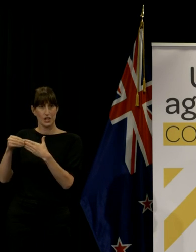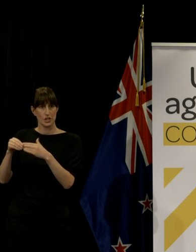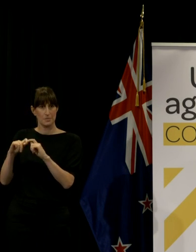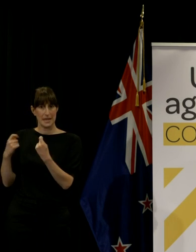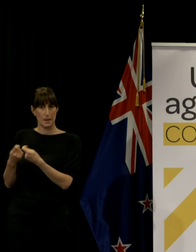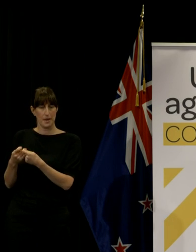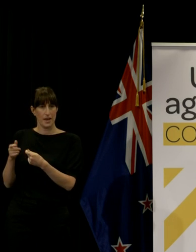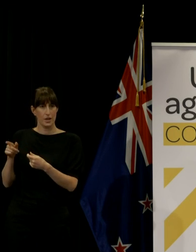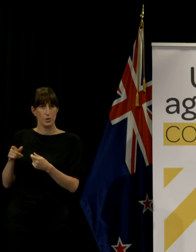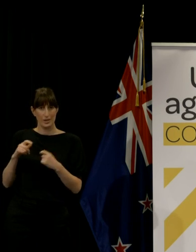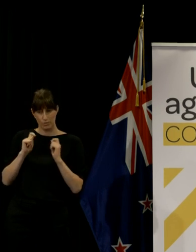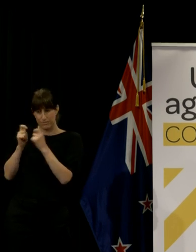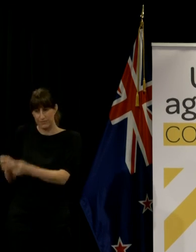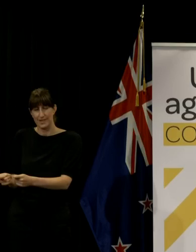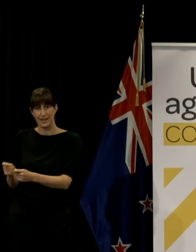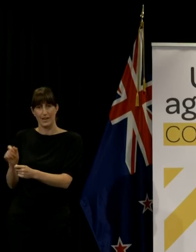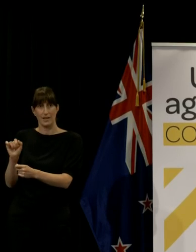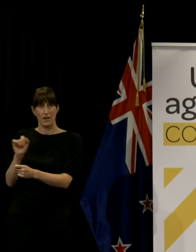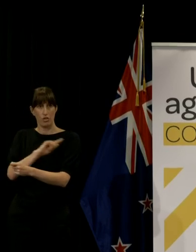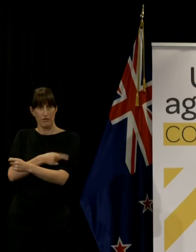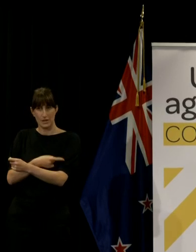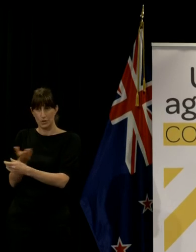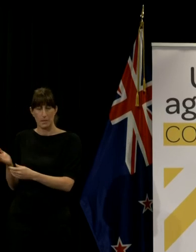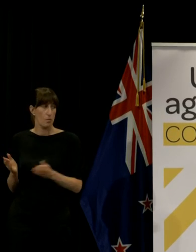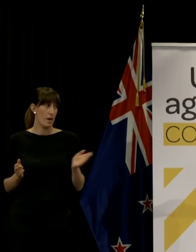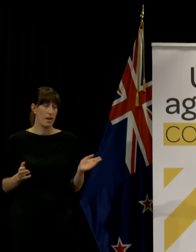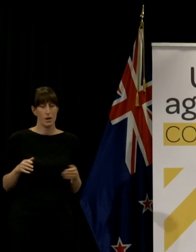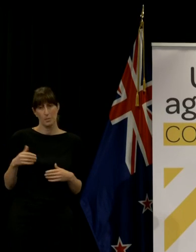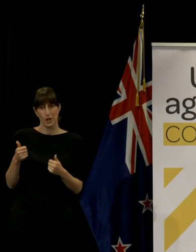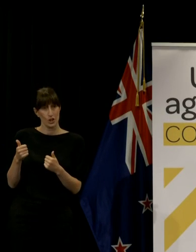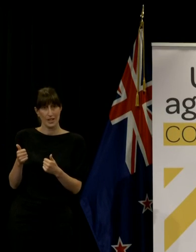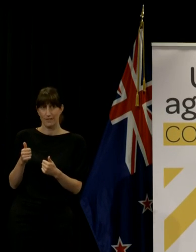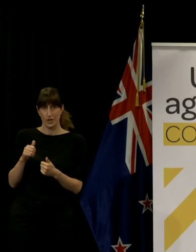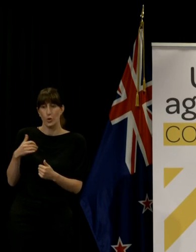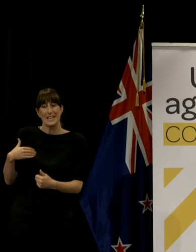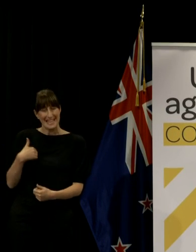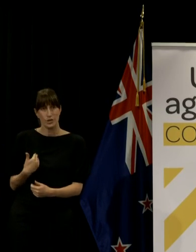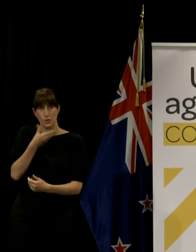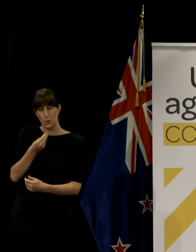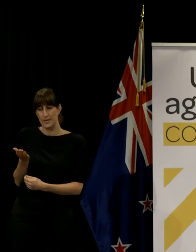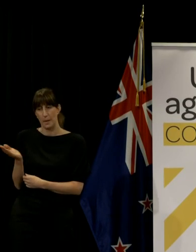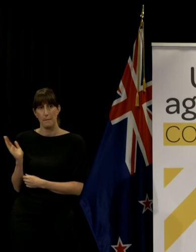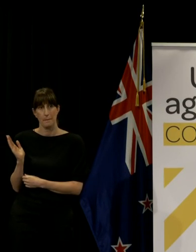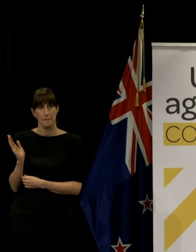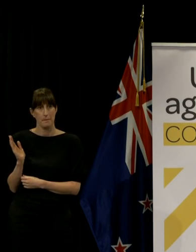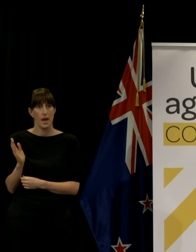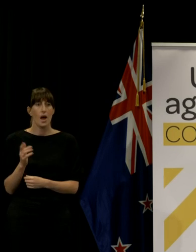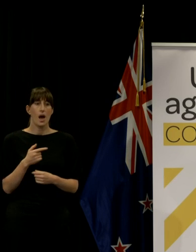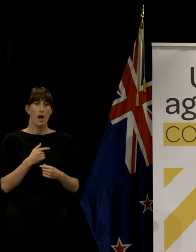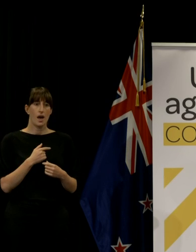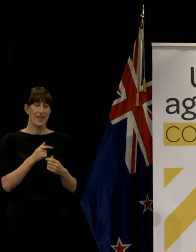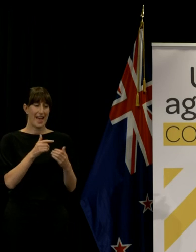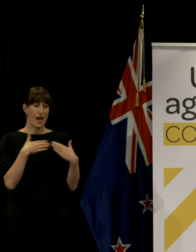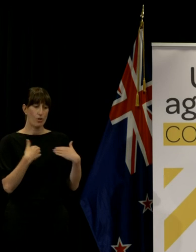have to use any. In the first instance, the powers that are available through the epidemic notice will be used first and under the